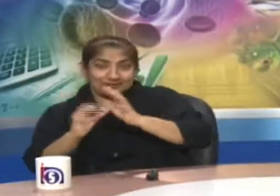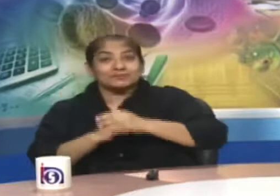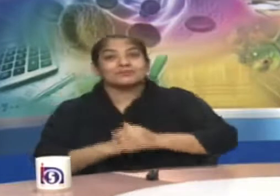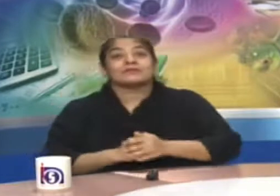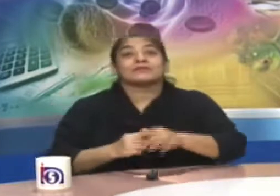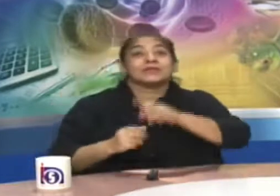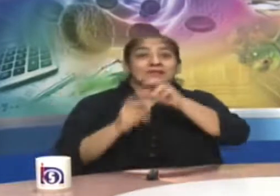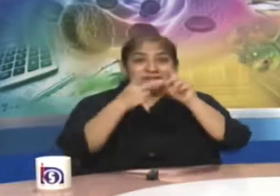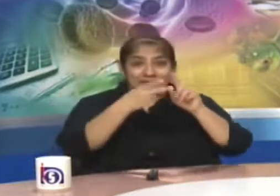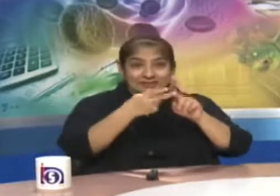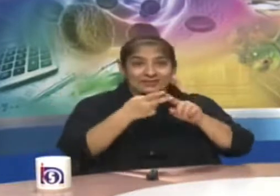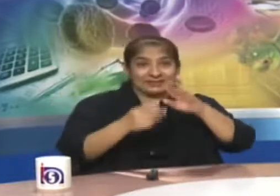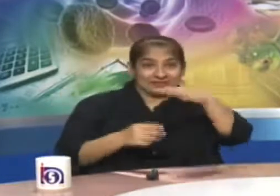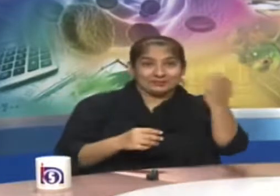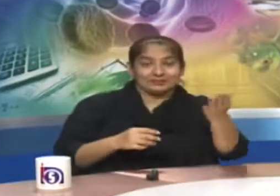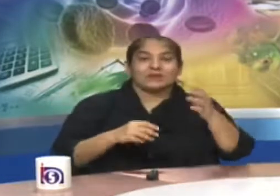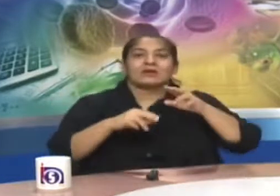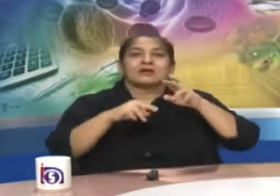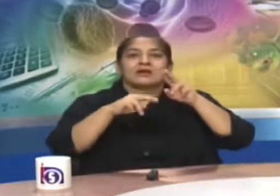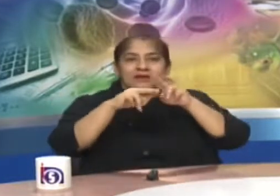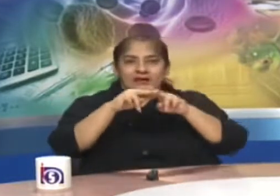So, 3 columns you can see on the screen.